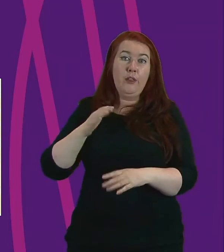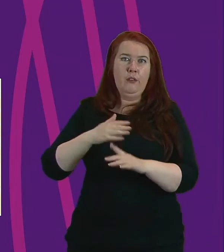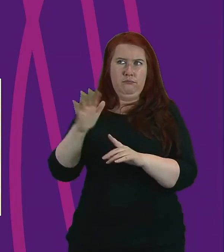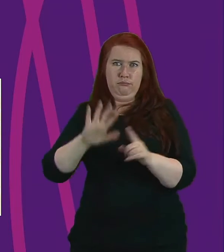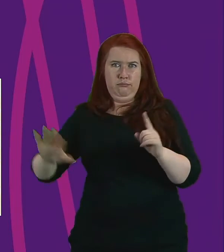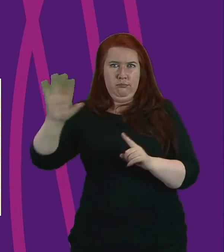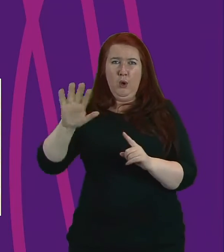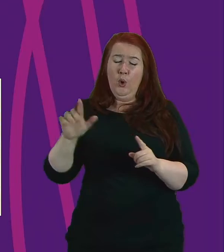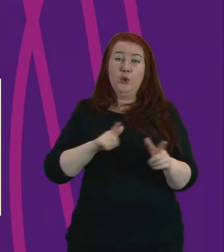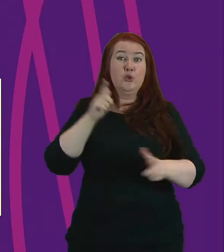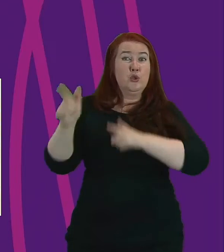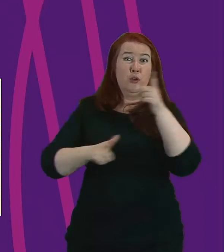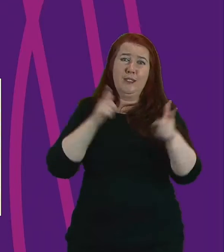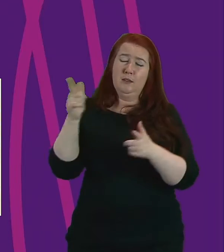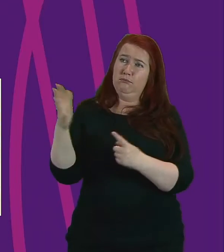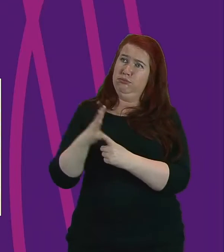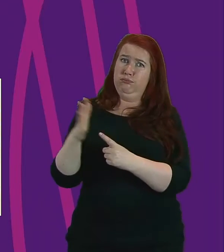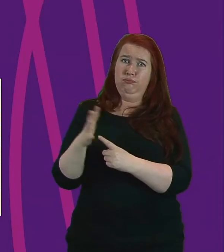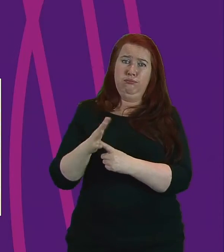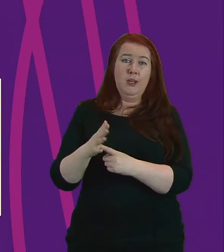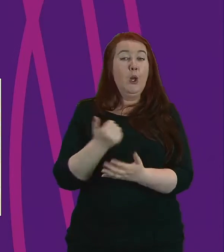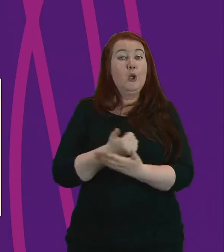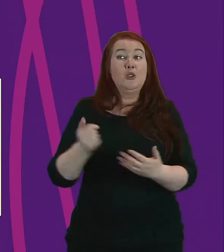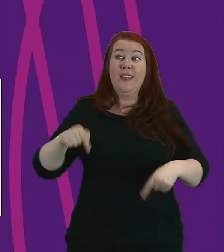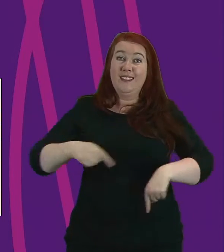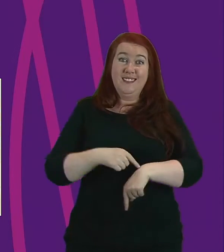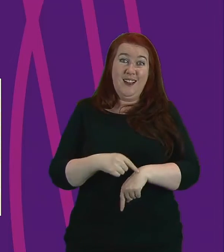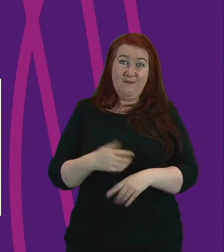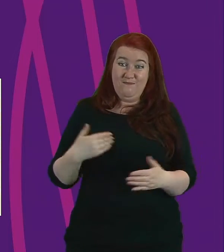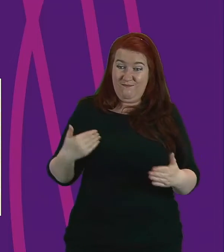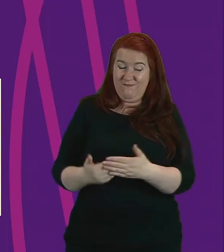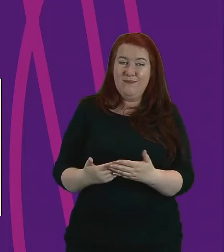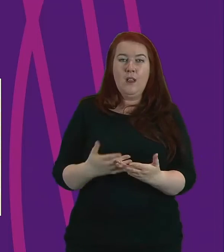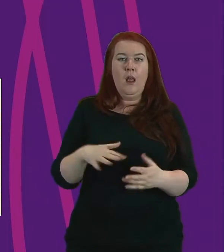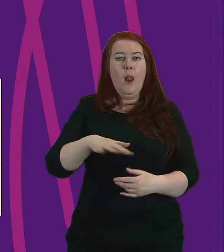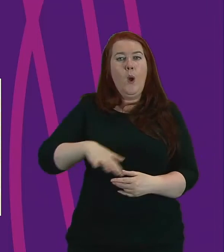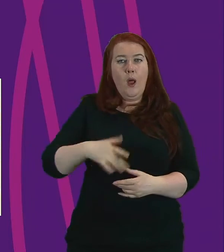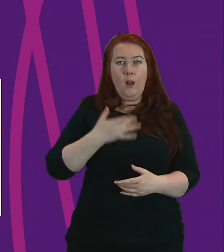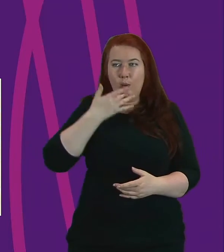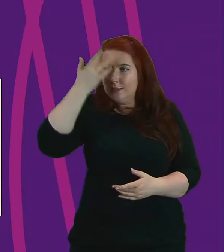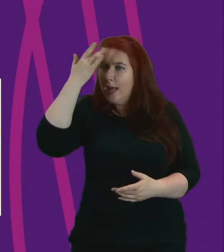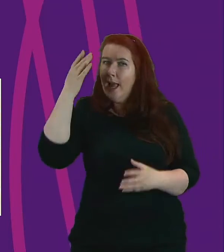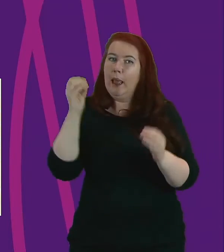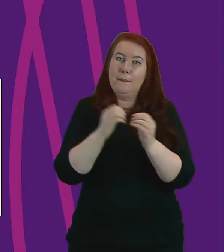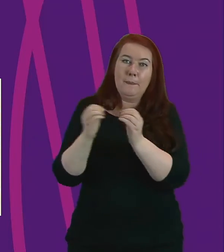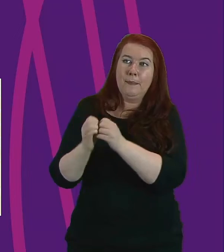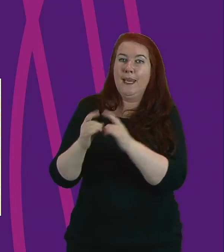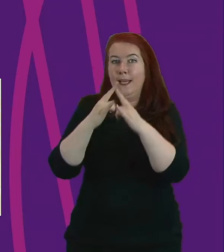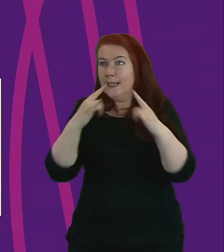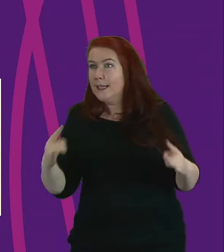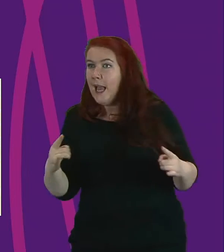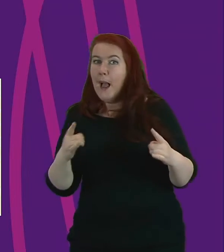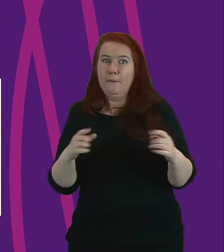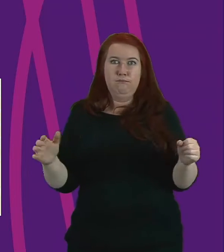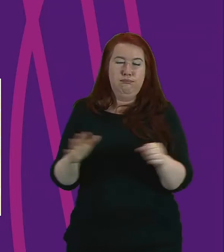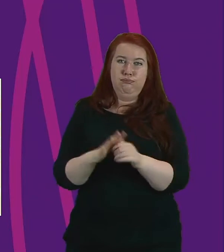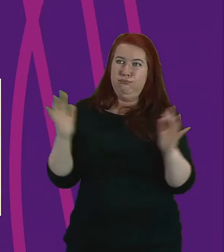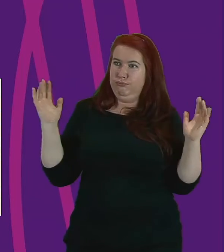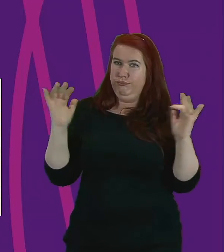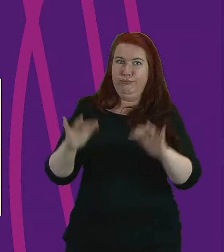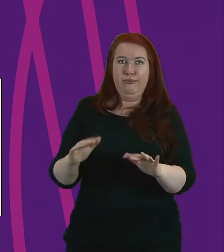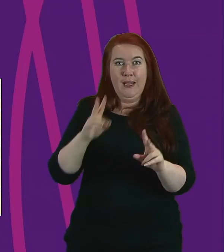local communities. And normally at this time of year, we'd be seeing local hotels, B&Bs, lodges and campsites filling up with visitors from the rest of the